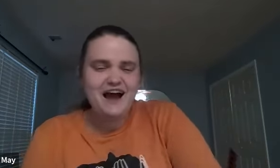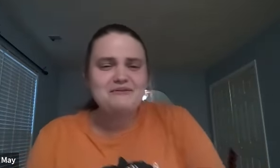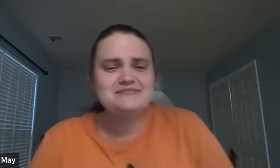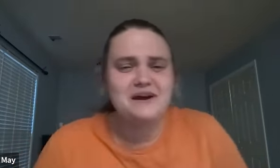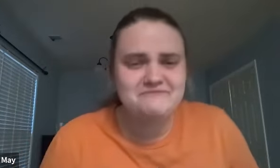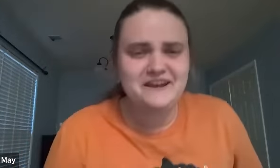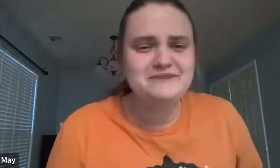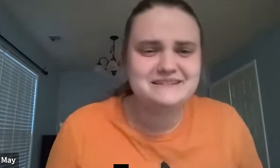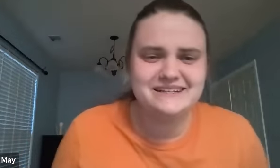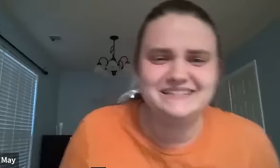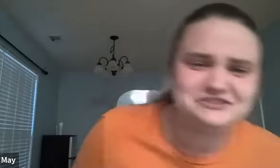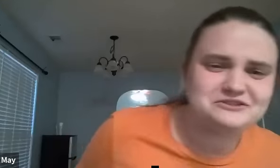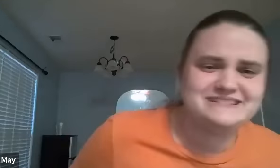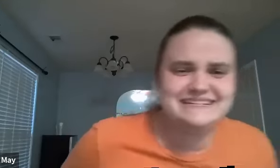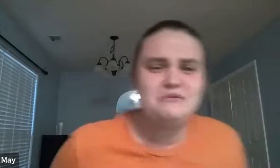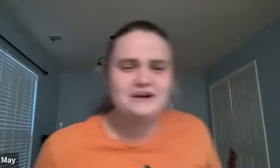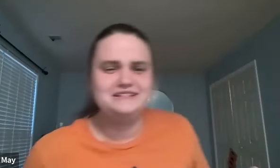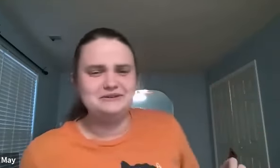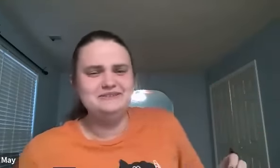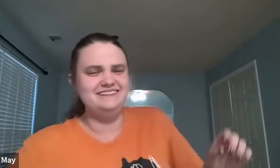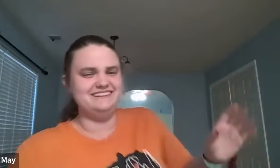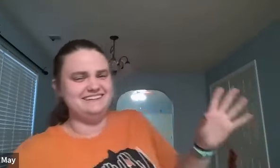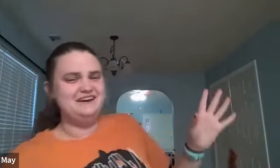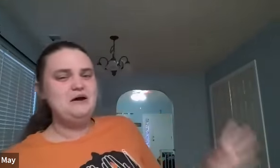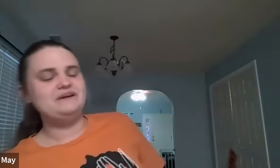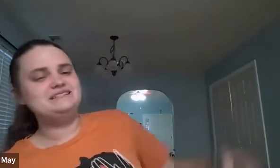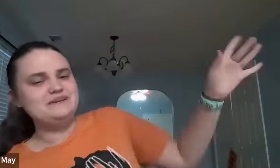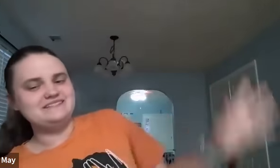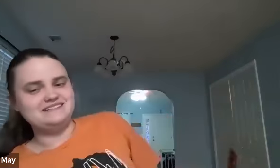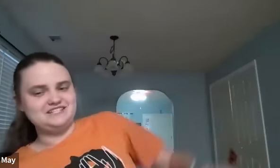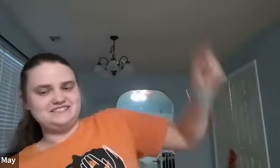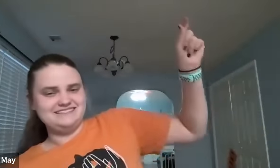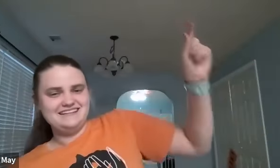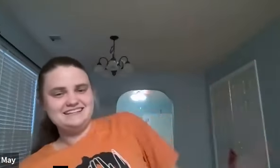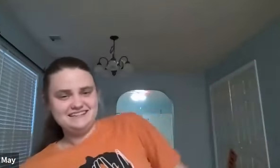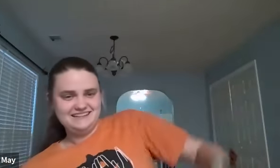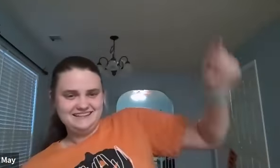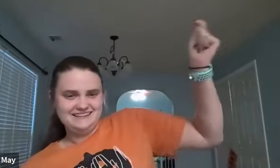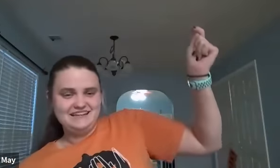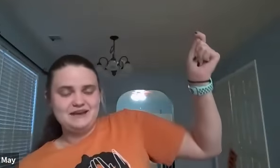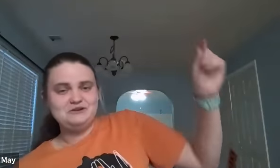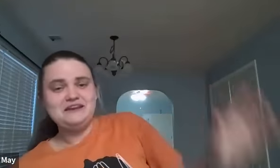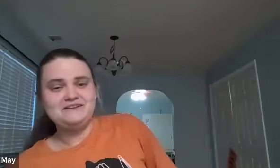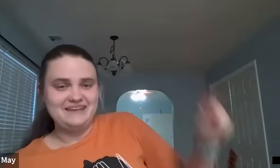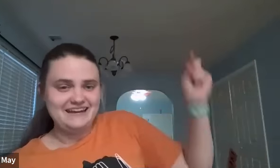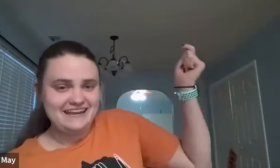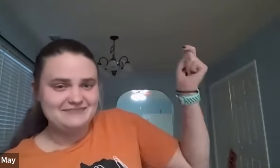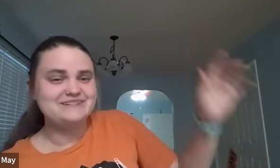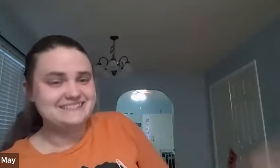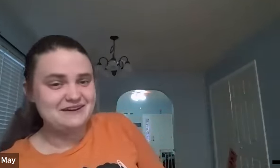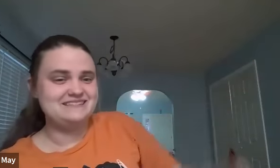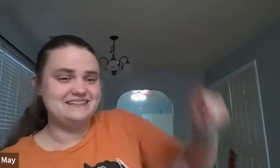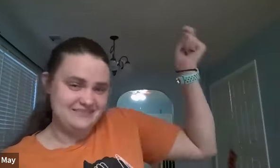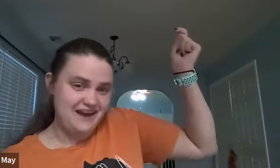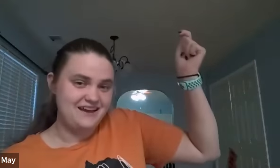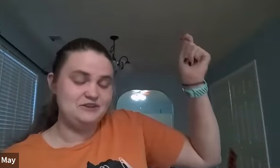I was comfy. I was in my teacher clothes. I didn't want to, but it's basically just, you're hearing it hit. But so it's the thigh, you